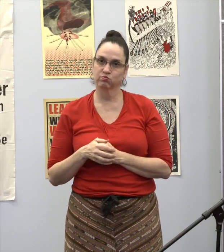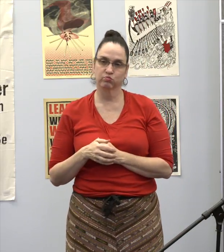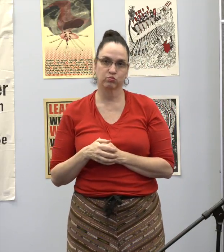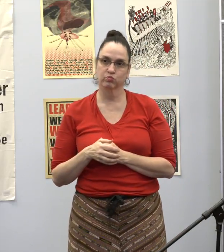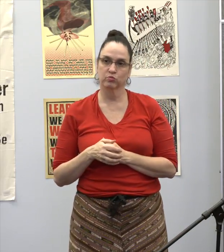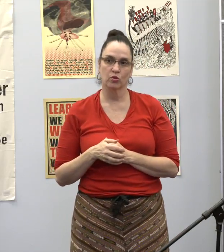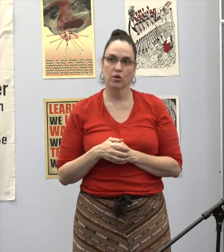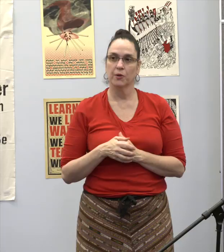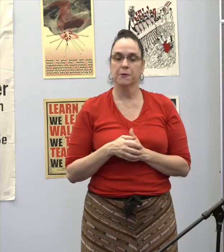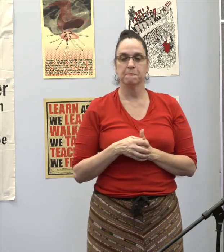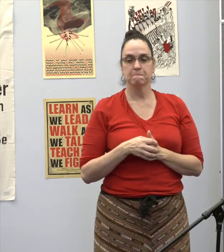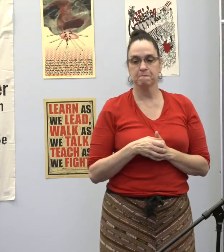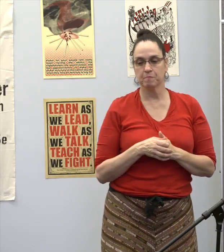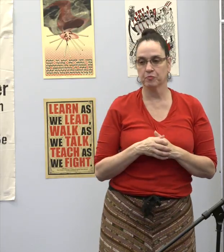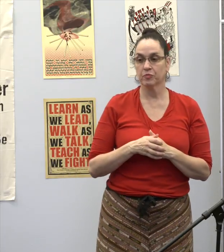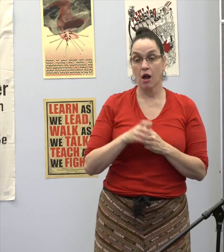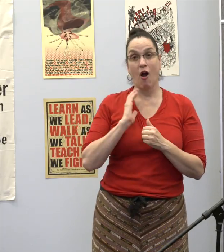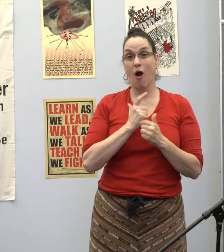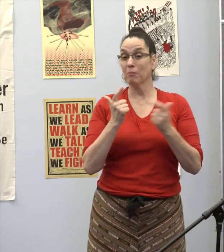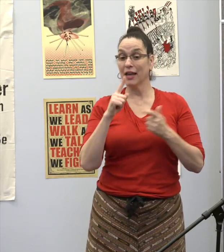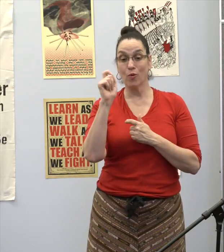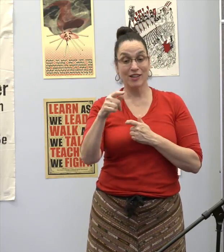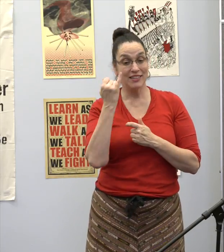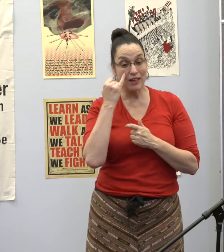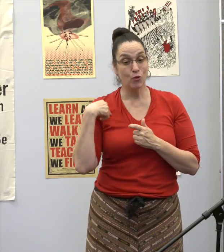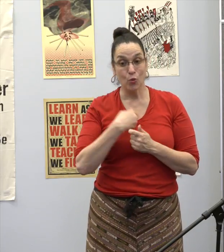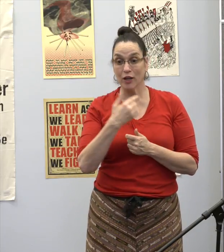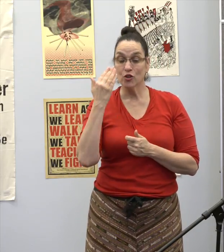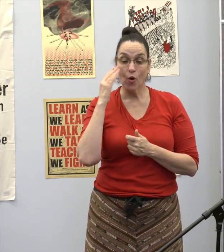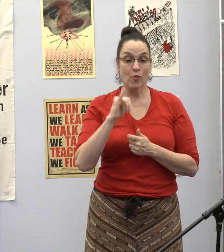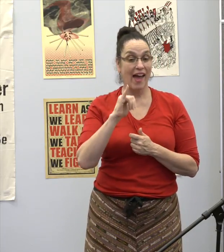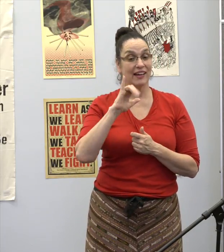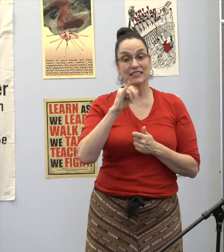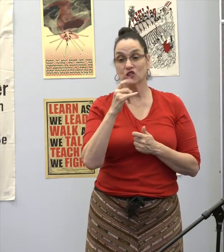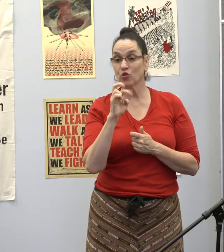our big question was, if we know that the incinerator isn't the last kind of development that's